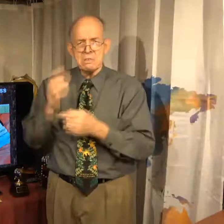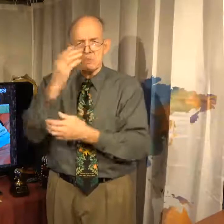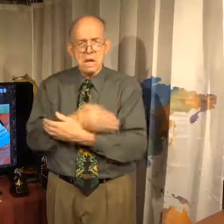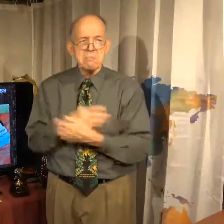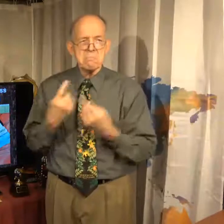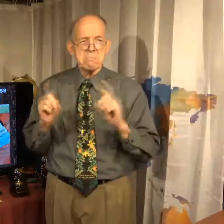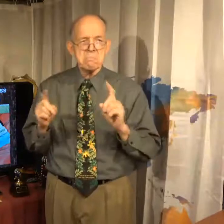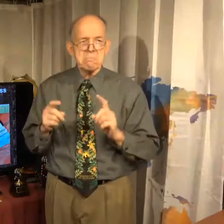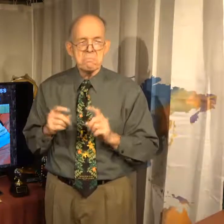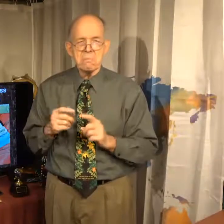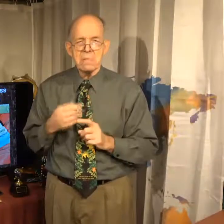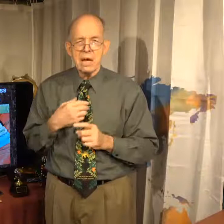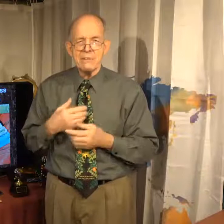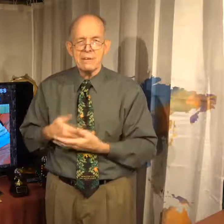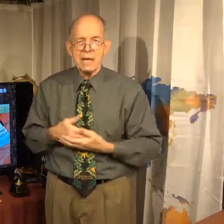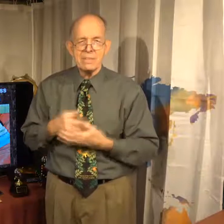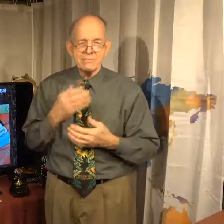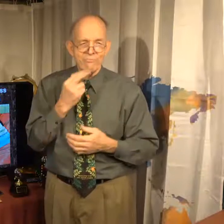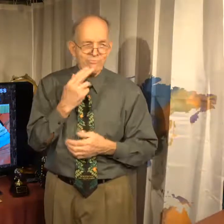son of a baby.